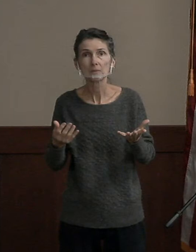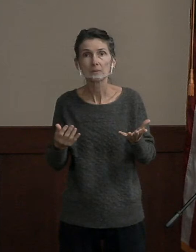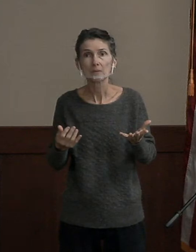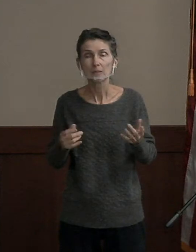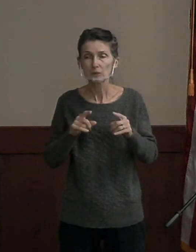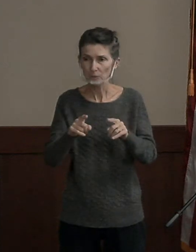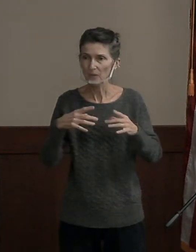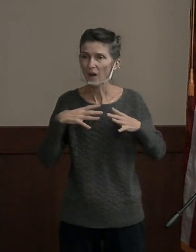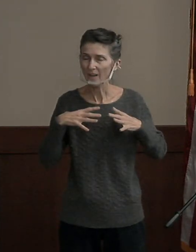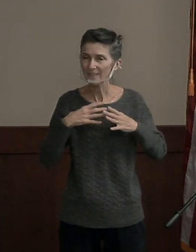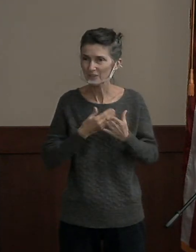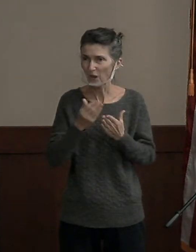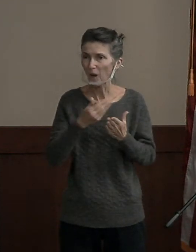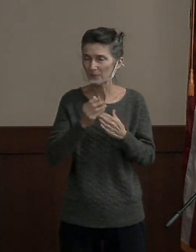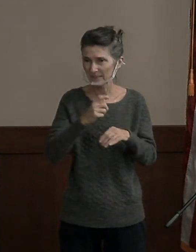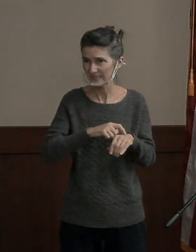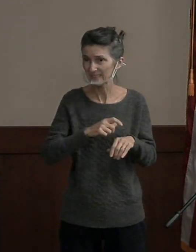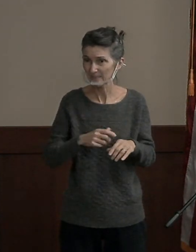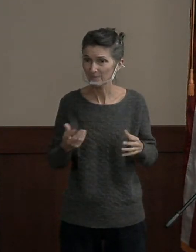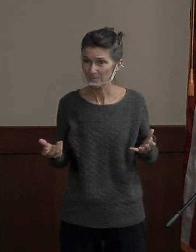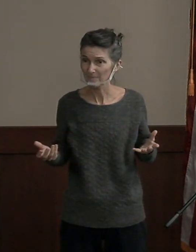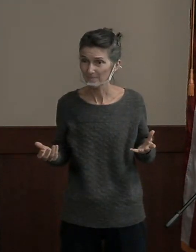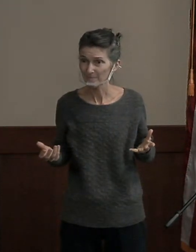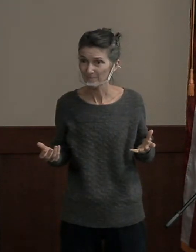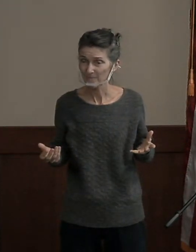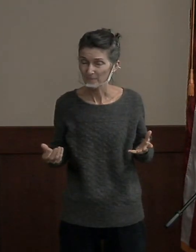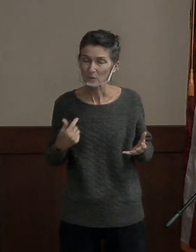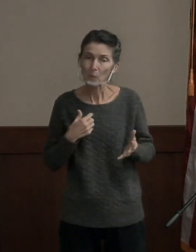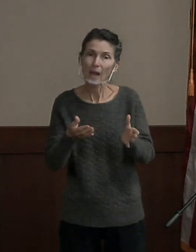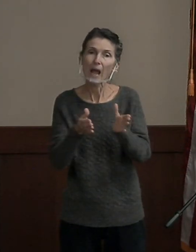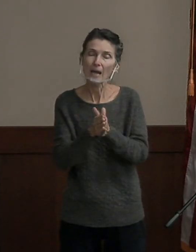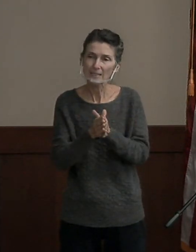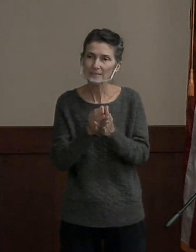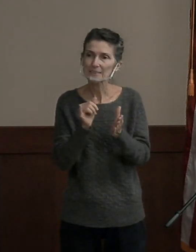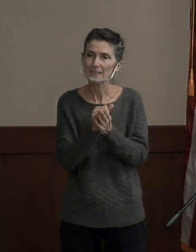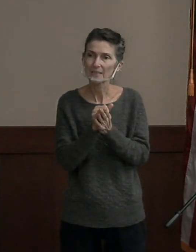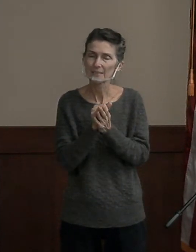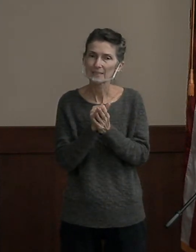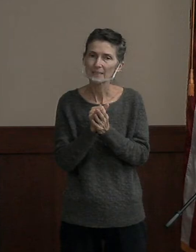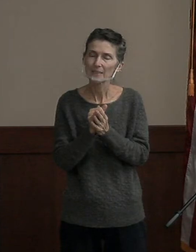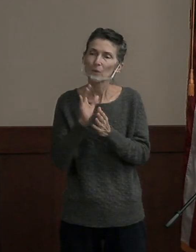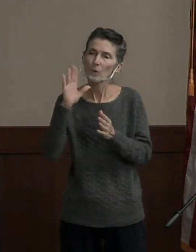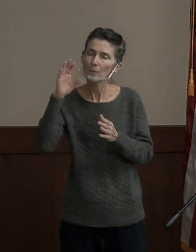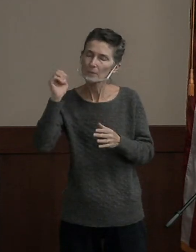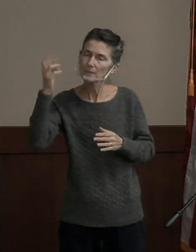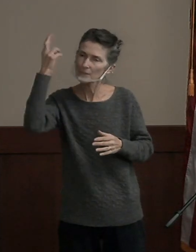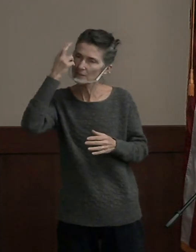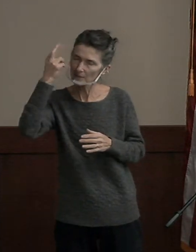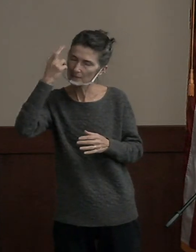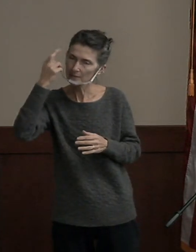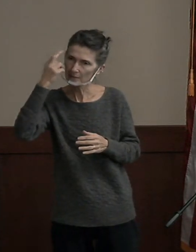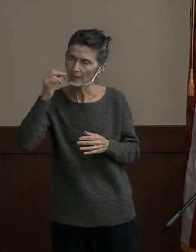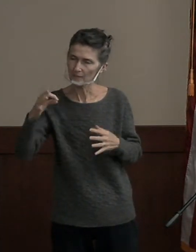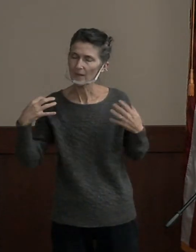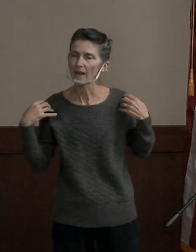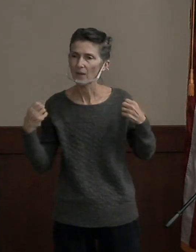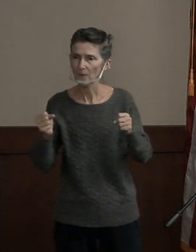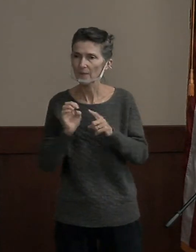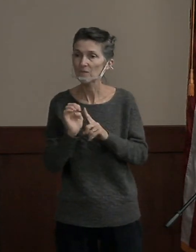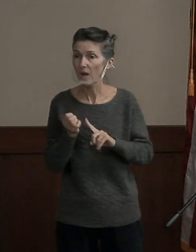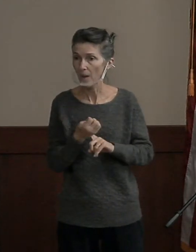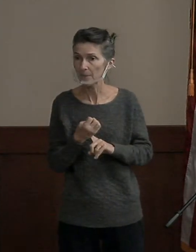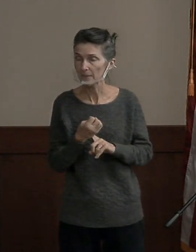especially during the holiday shopping season. We just would ask that they be cognizant of the health